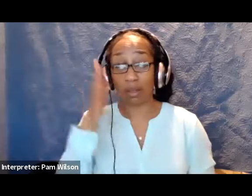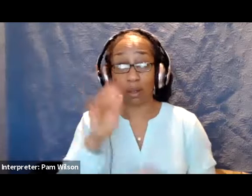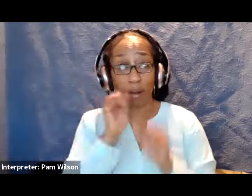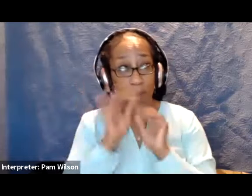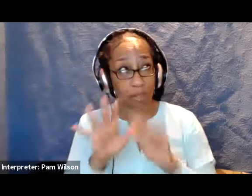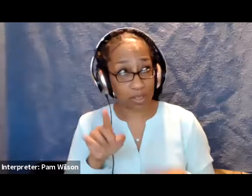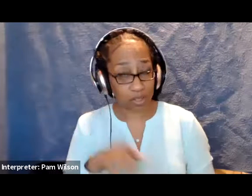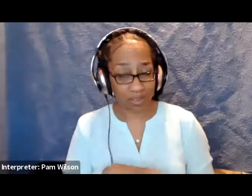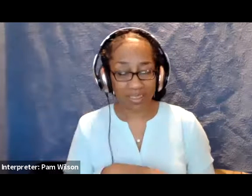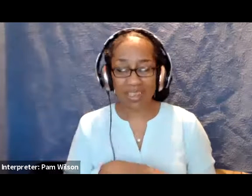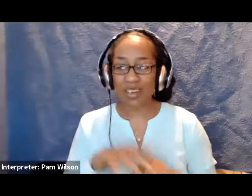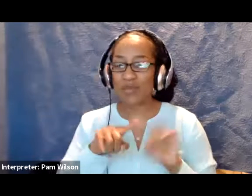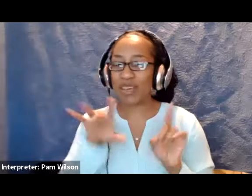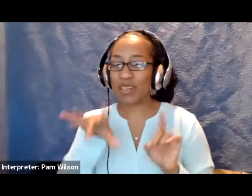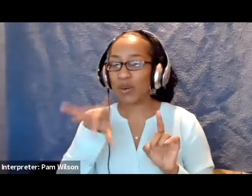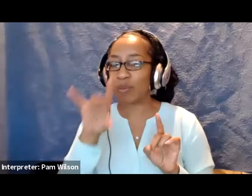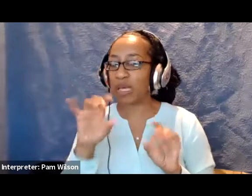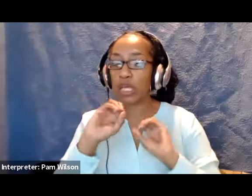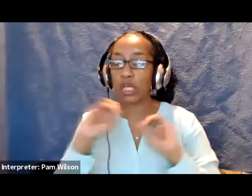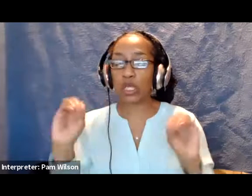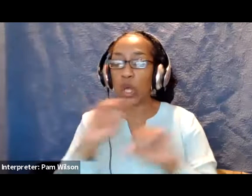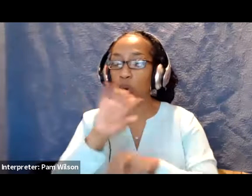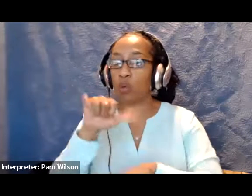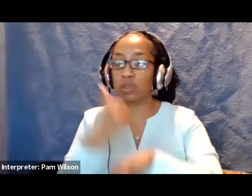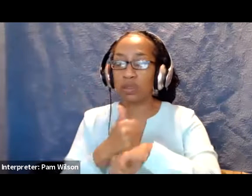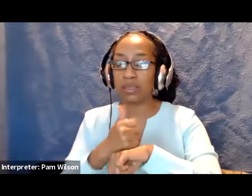would select the no fixed time.